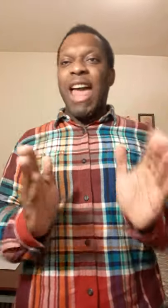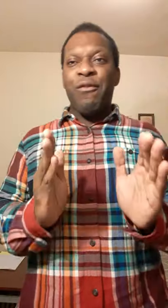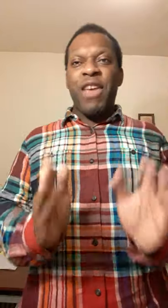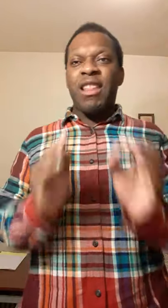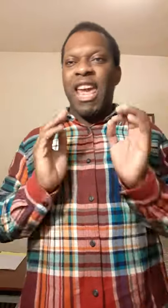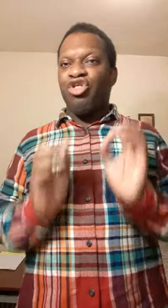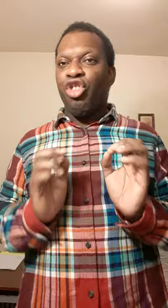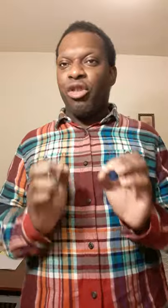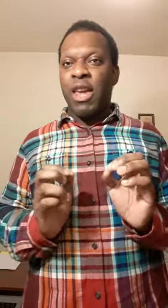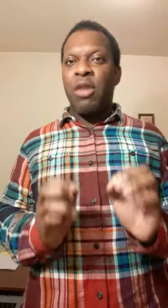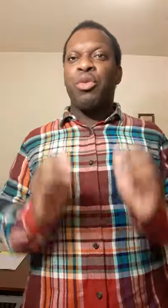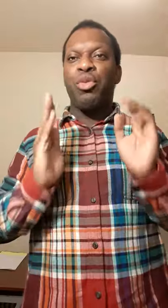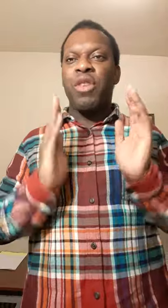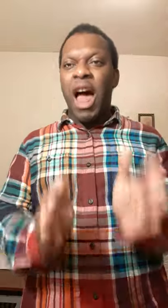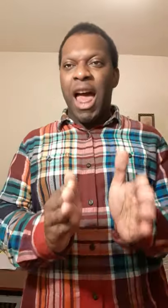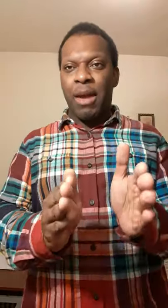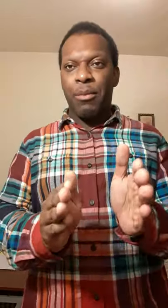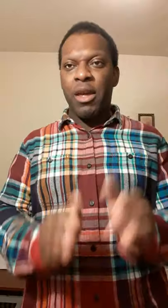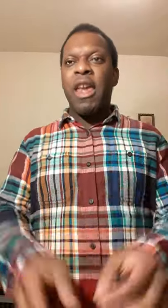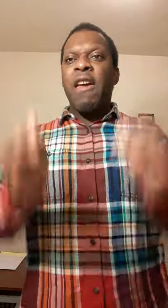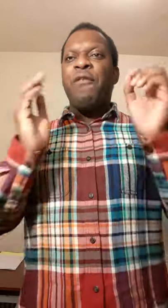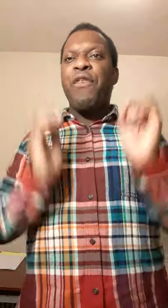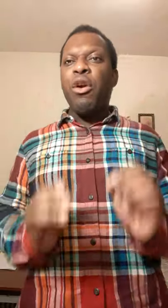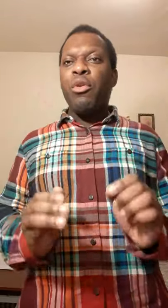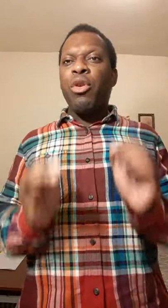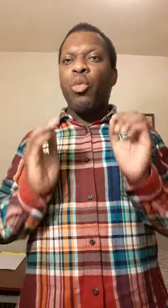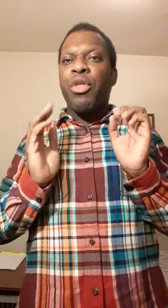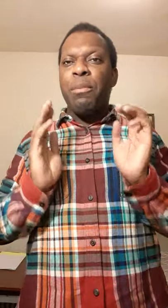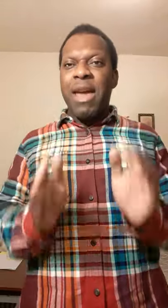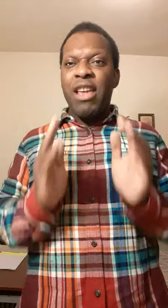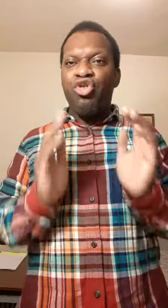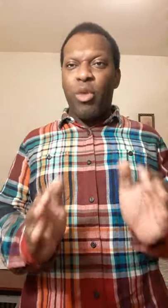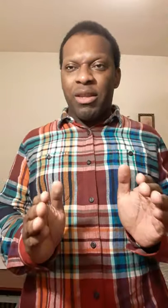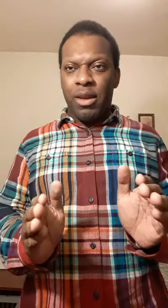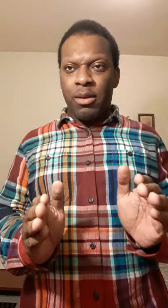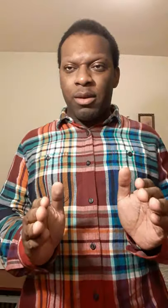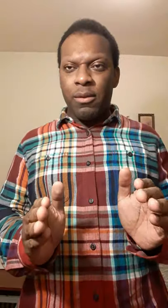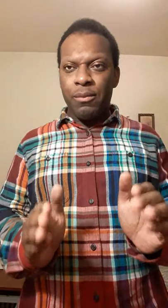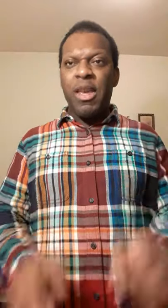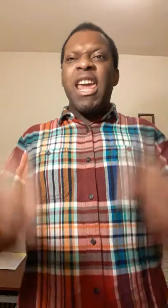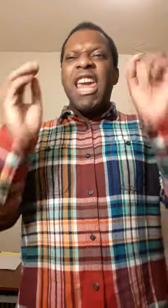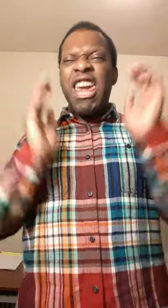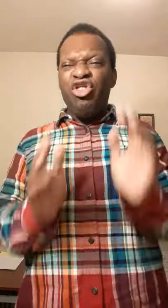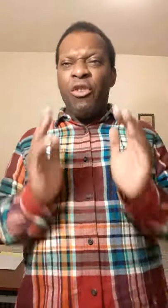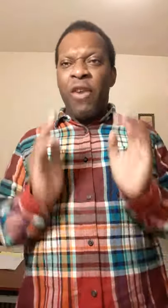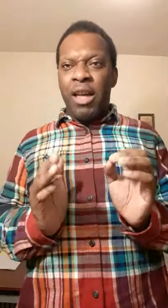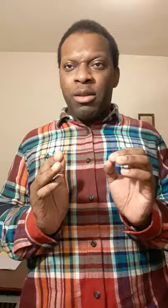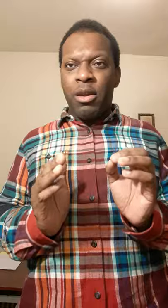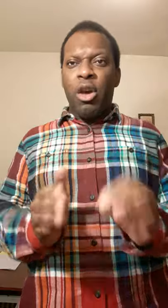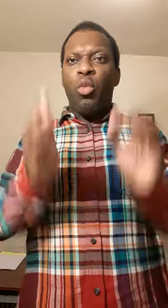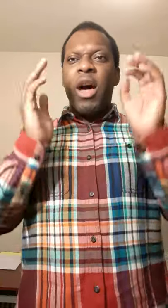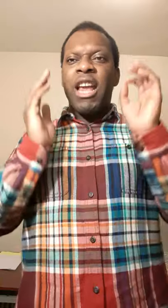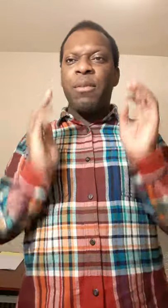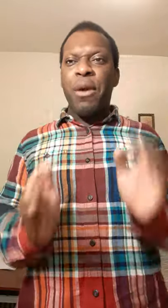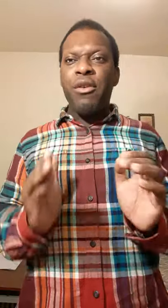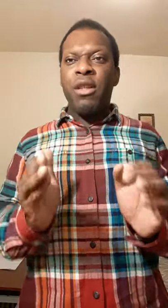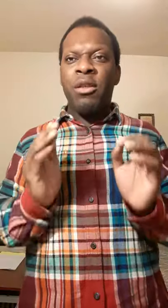Life is a journey through time filled with many choices. Each of us will experience